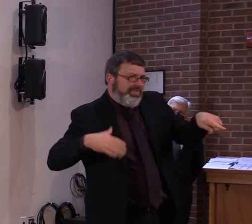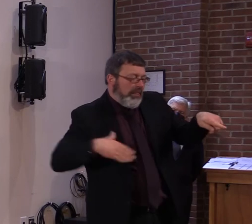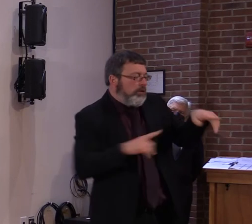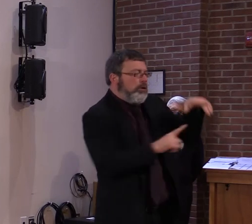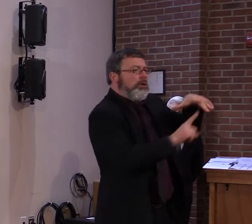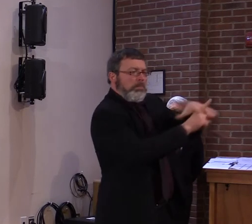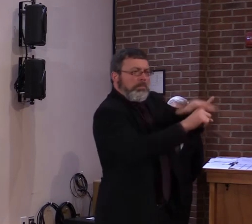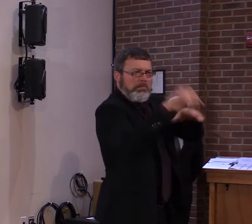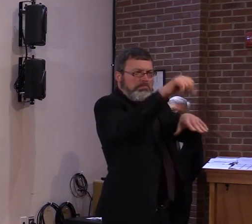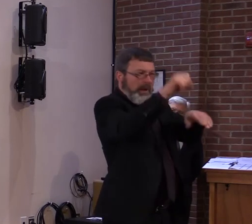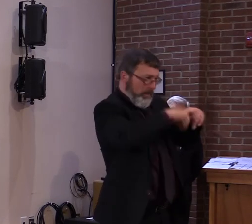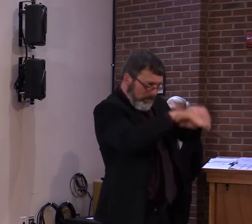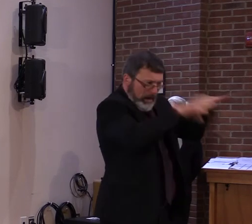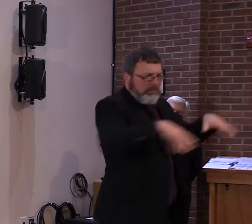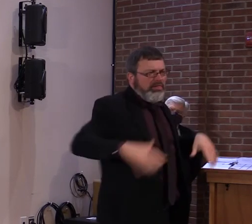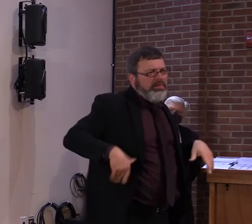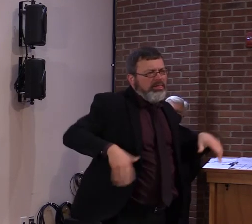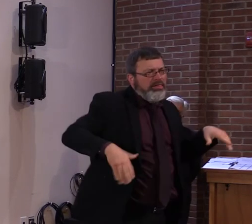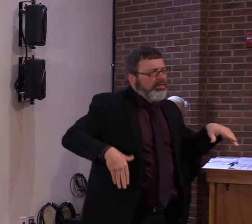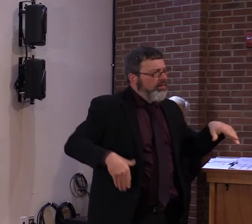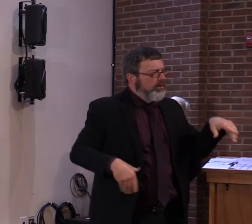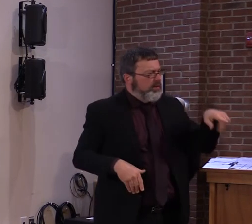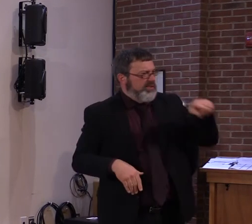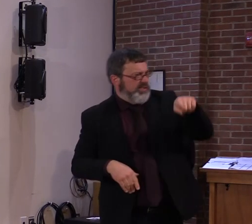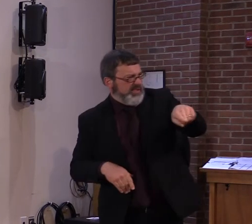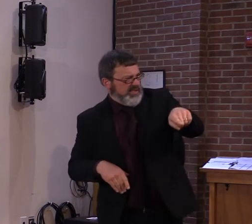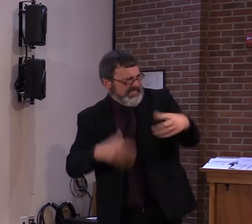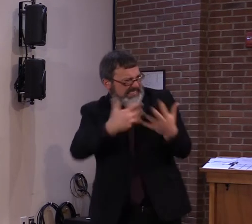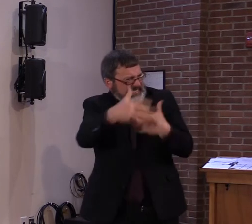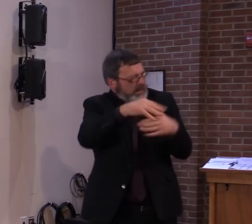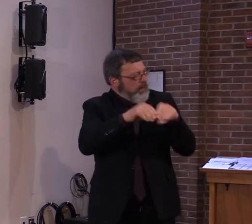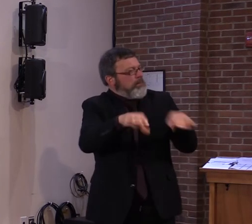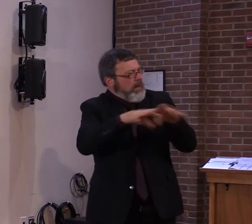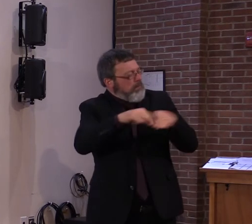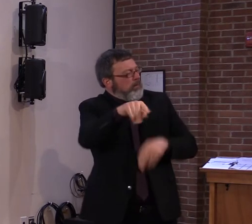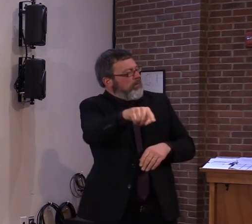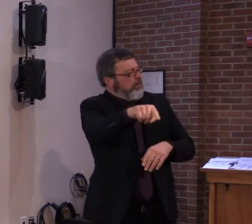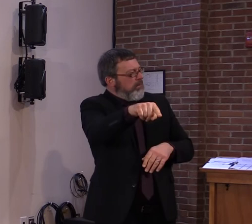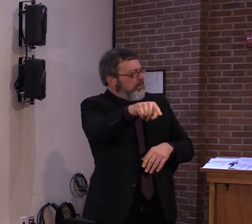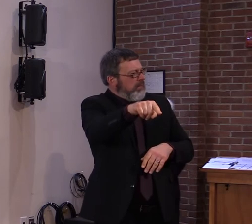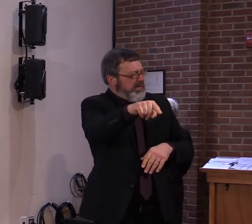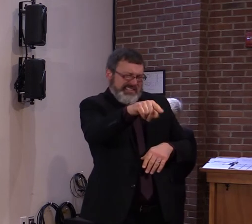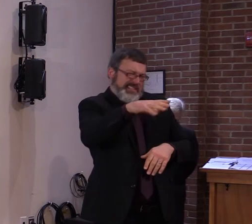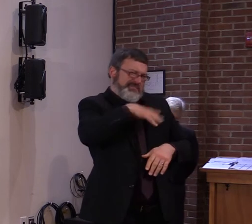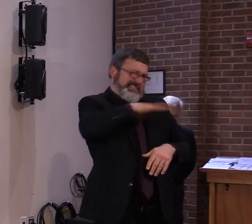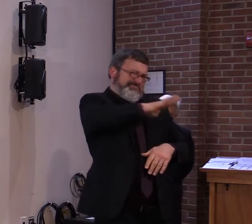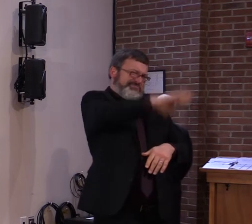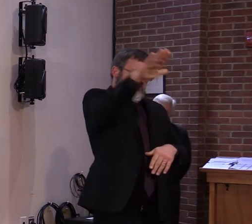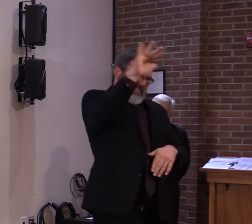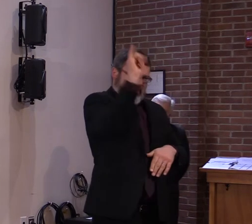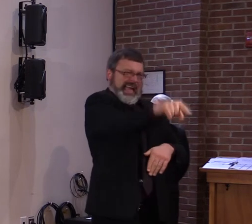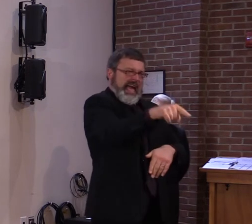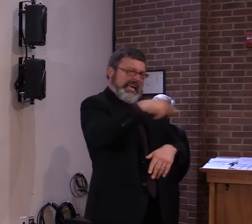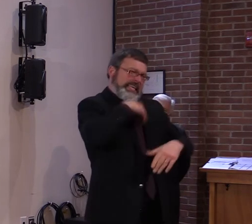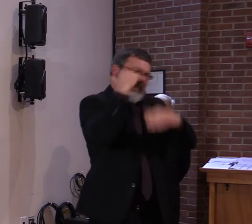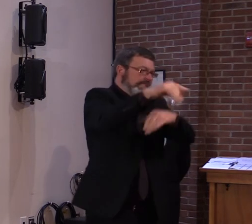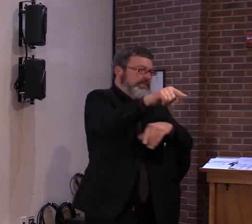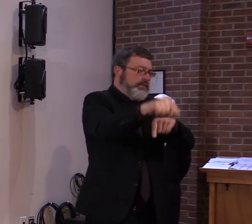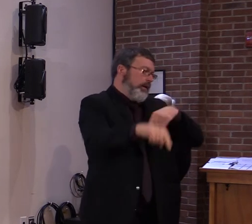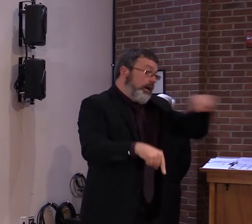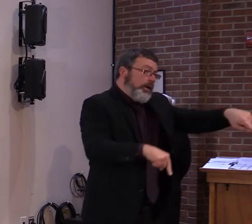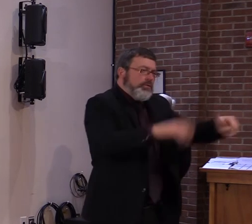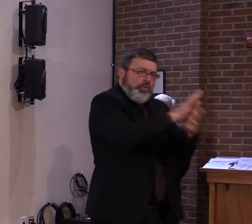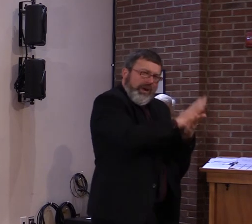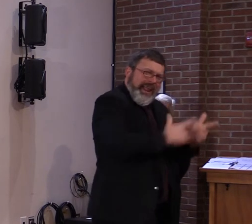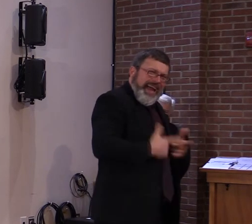from pediatrician and other health experts on the importance of in-person instruction. That's why it's a priority. So I disagree, as I said a